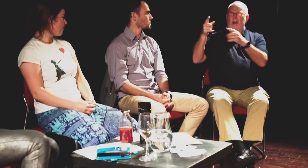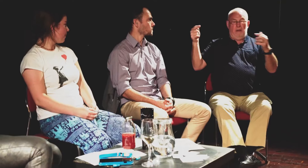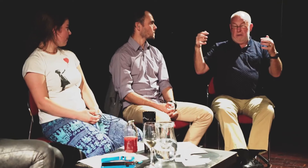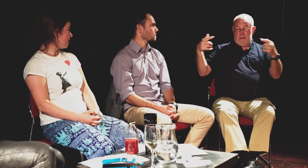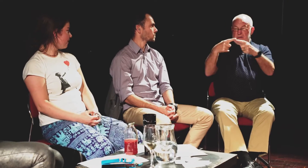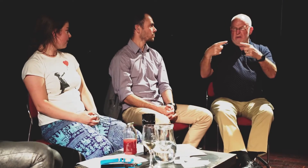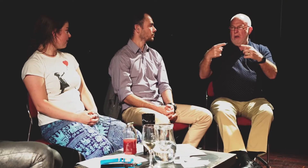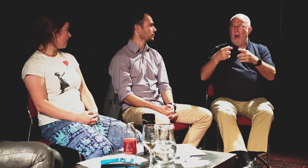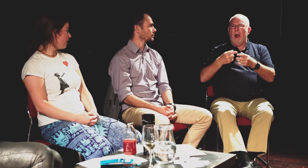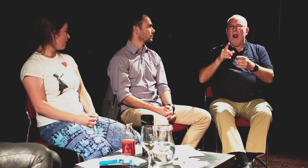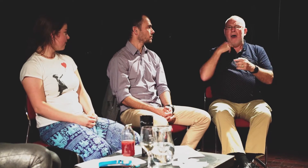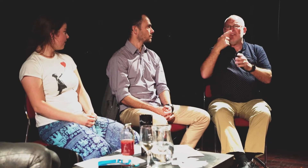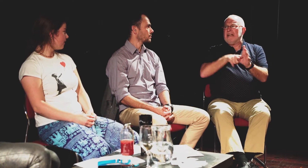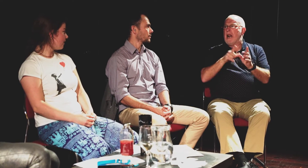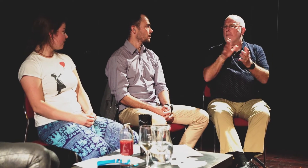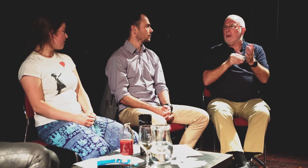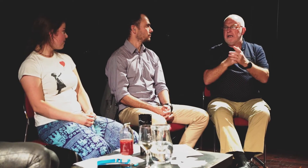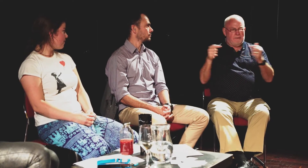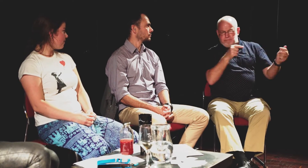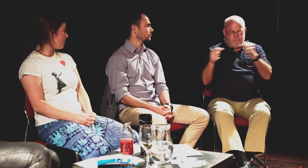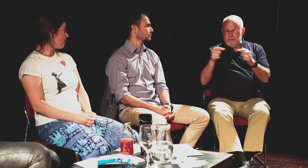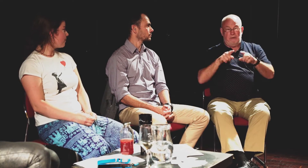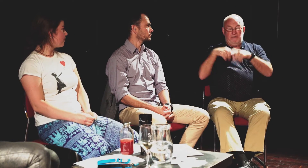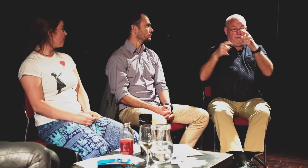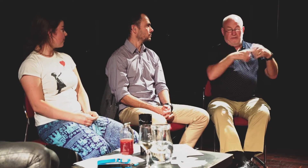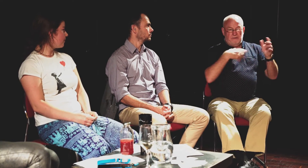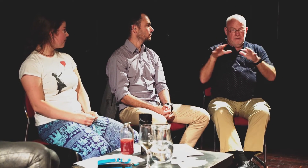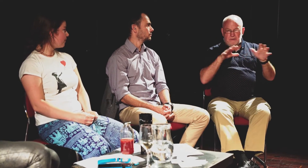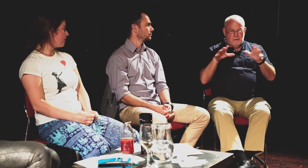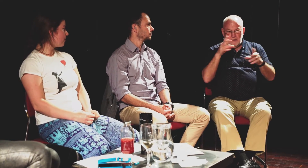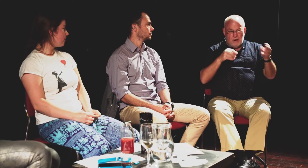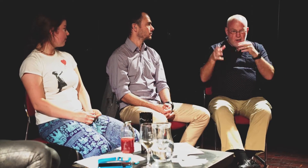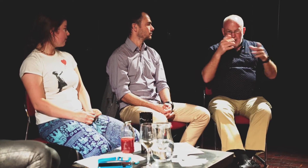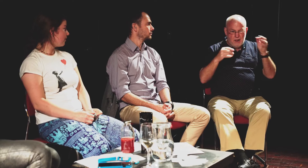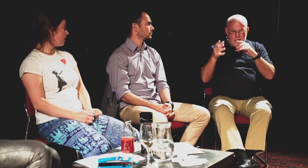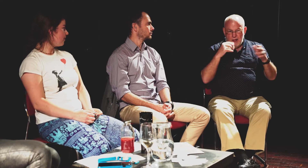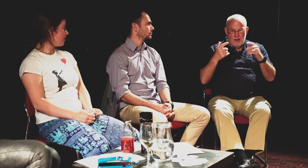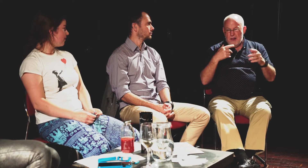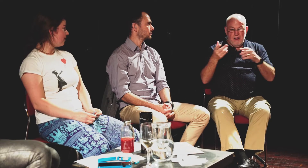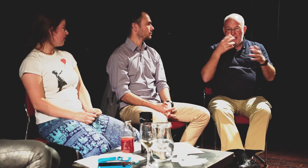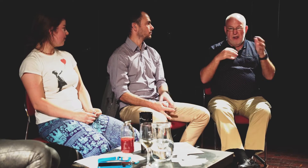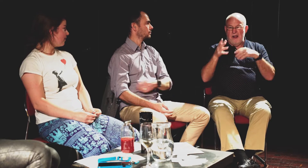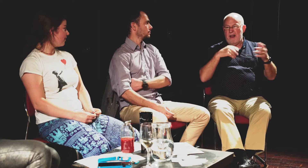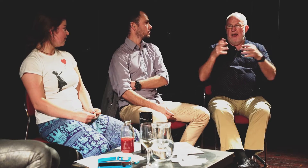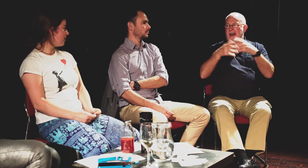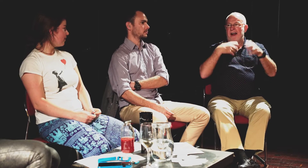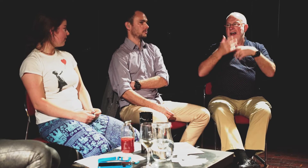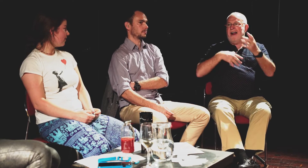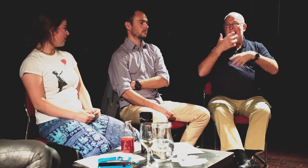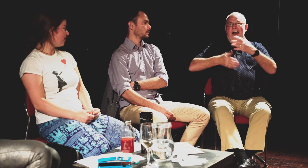And then Auckland had different signs to Wellington, and every year, Labour Weekend, there'd be a sports competition, and you would learn, by going to that competition, you would learn